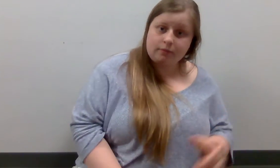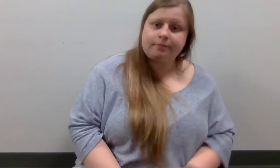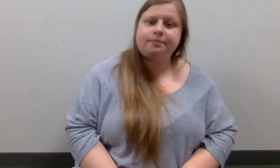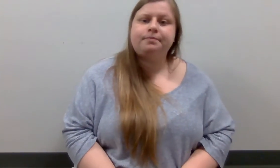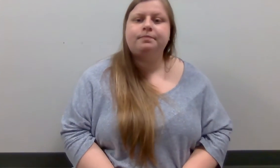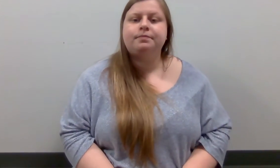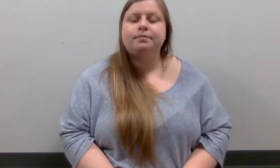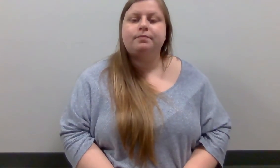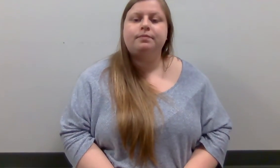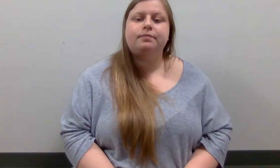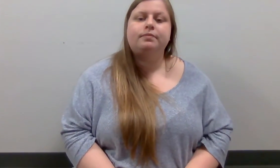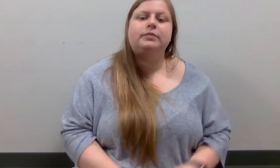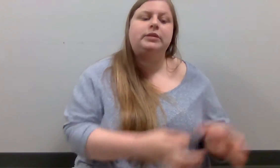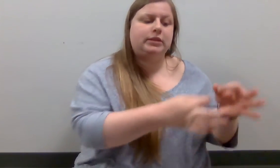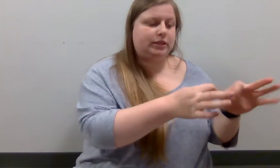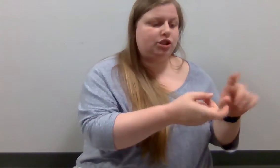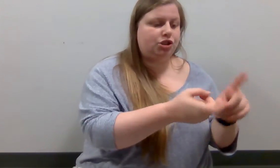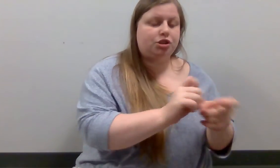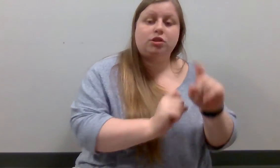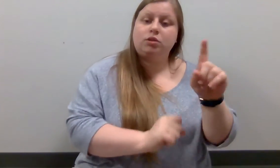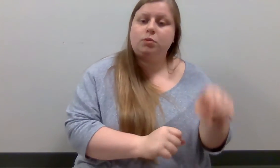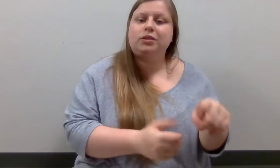question. Did you break the toy?